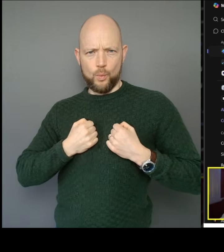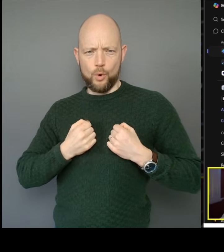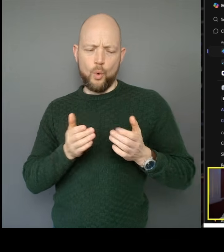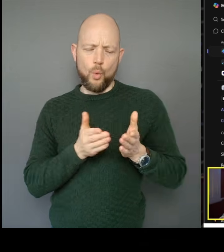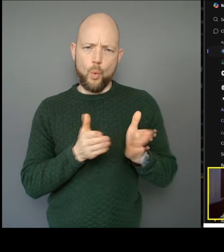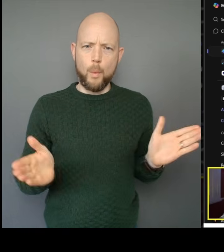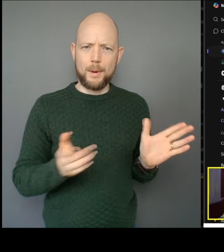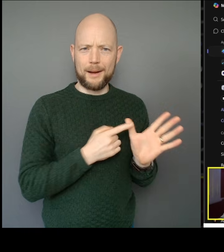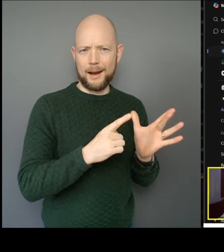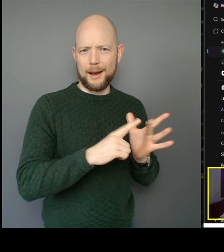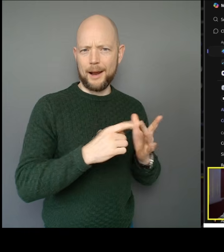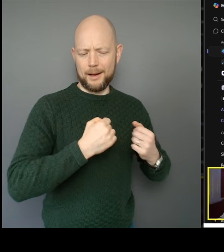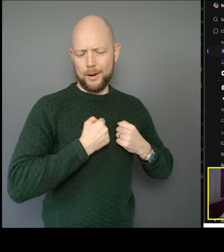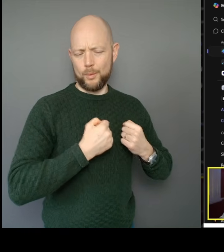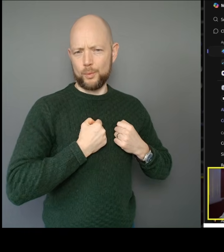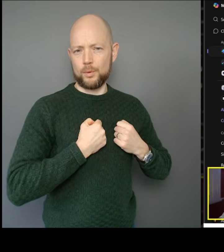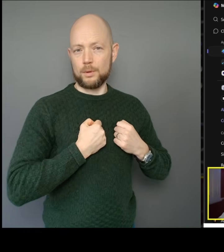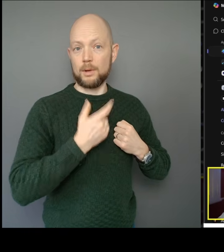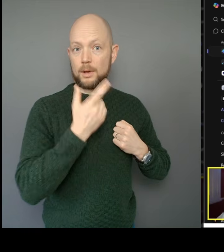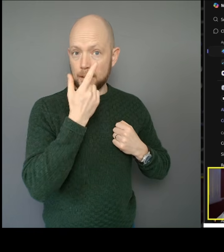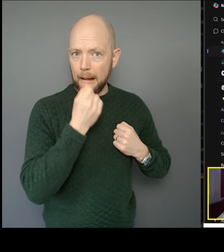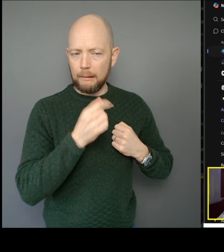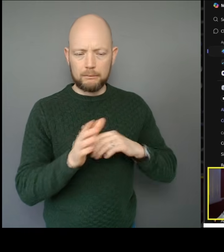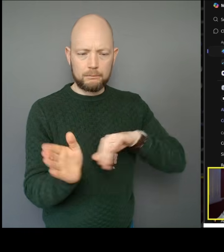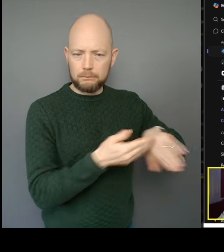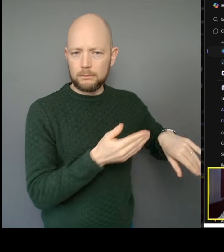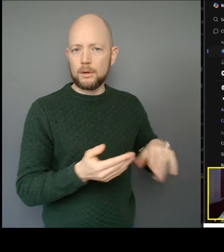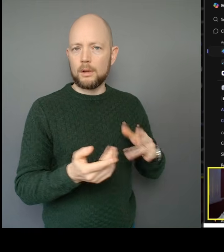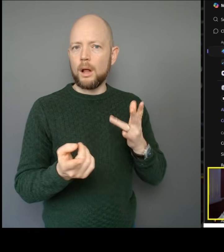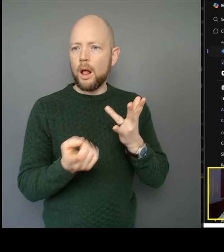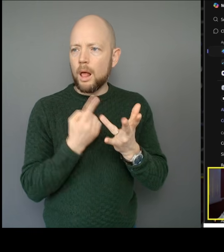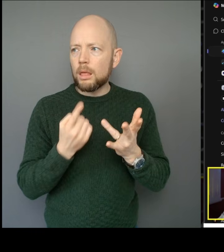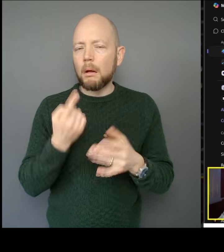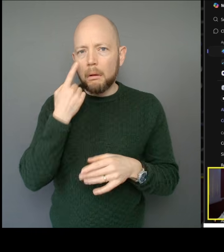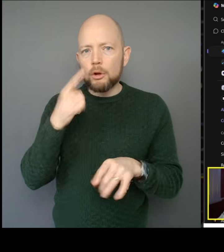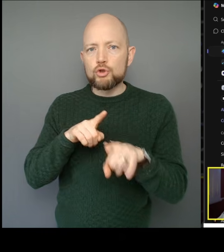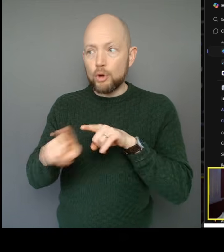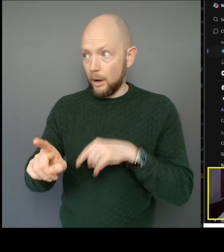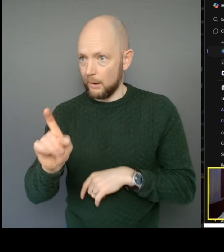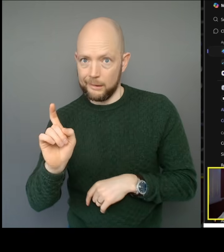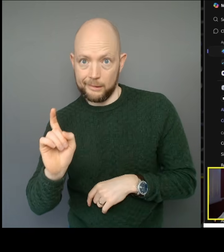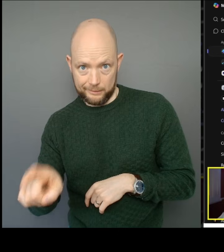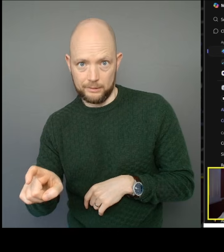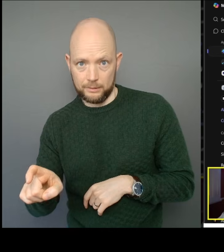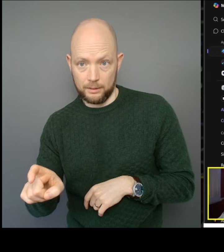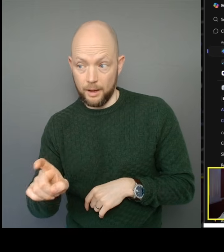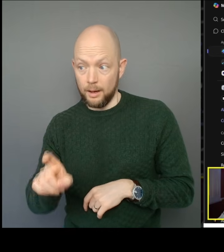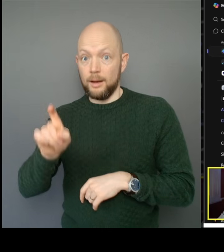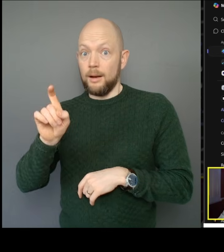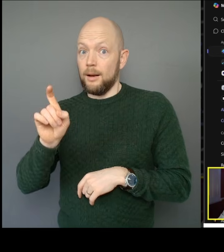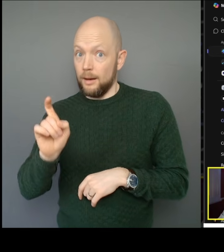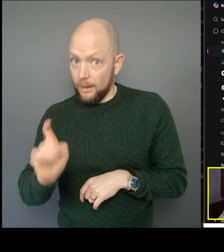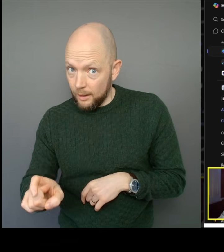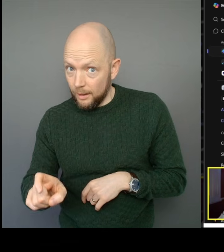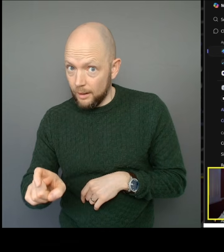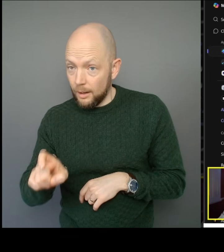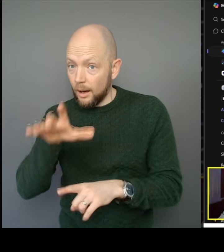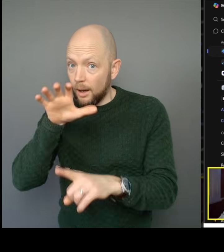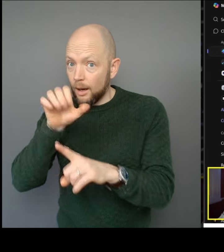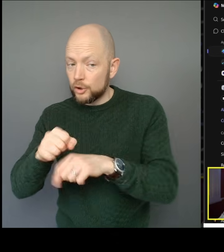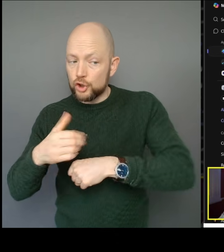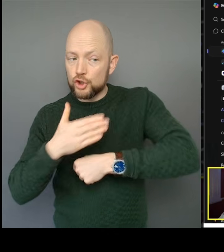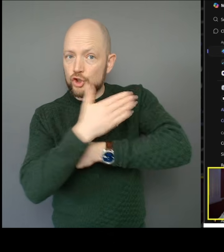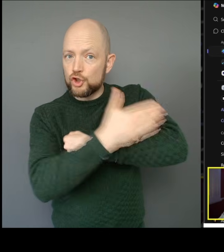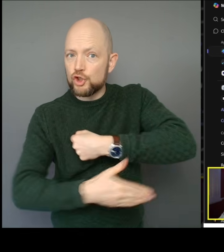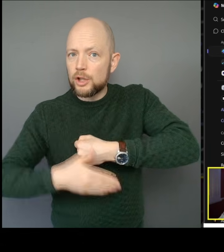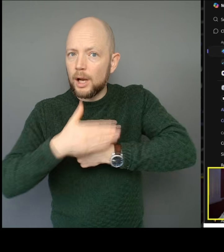models traditionally, which is what we're looking at right now, but you can select Try Cloud. And if I do that, I want you to